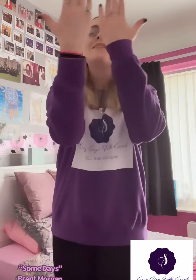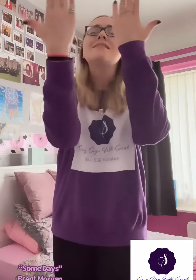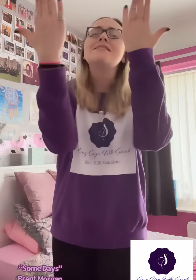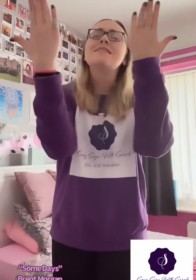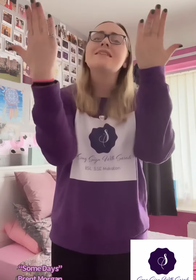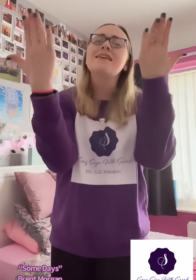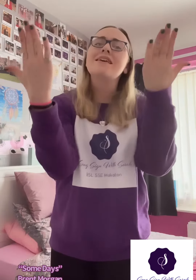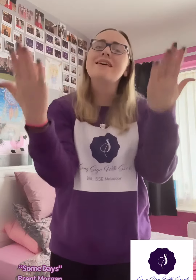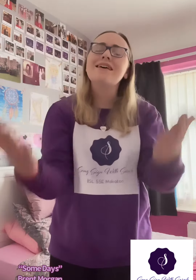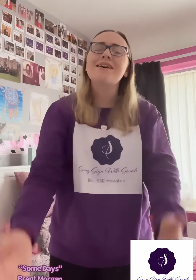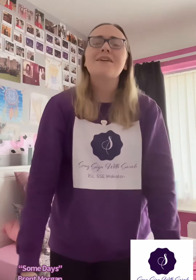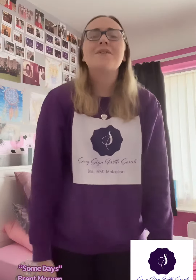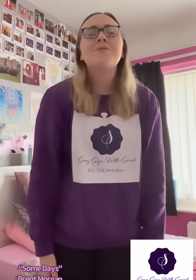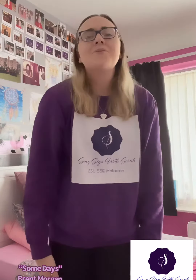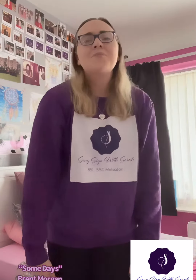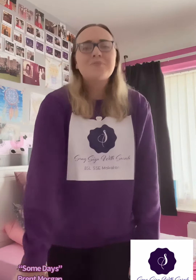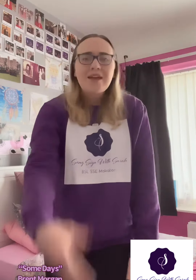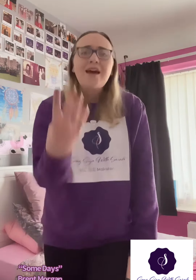Some days.